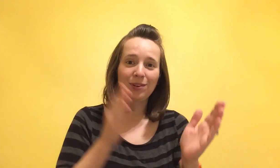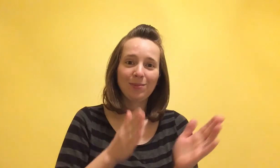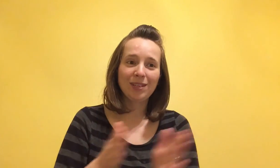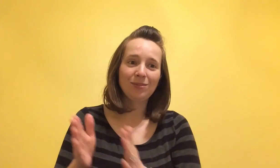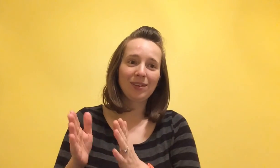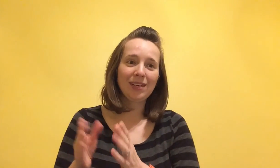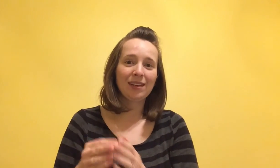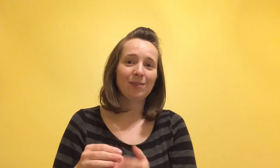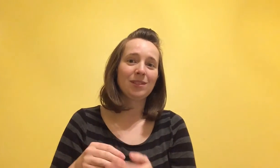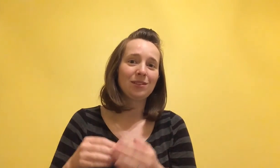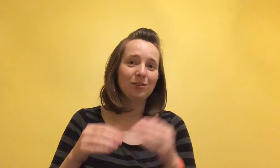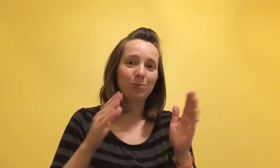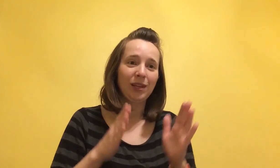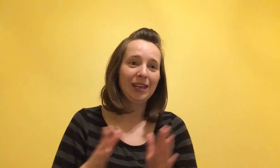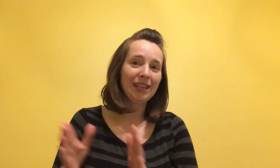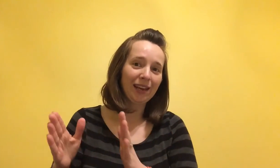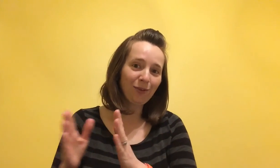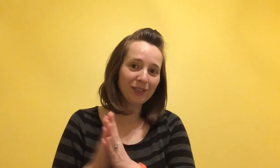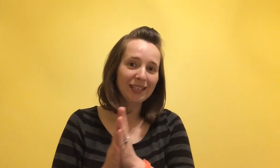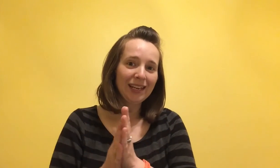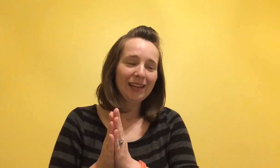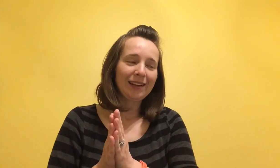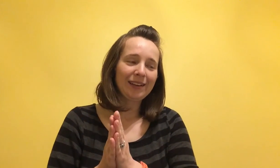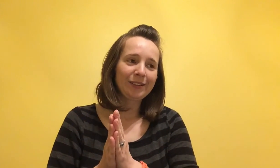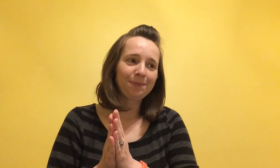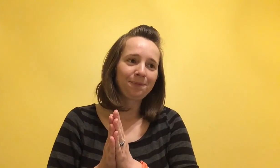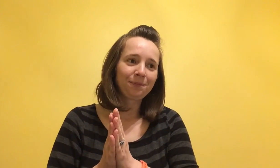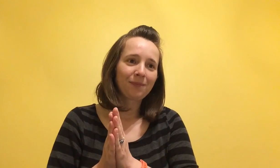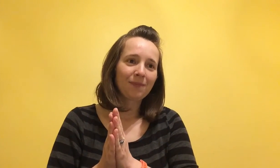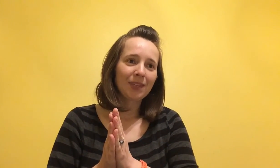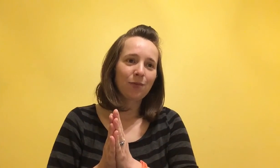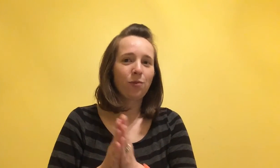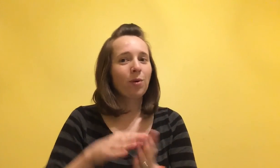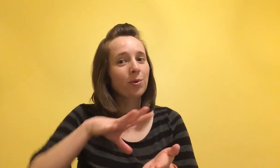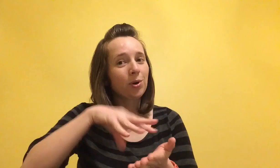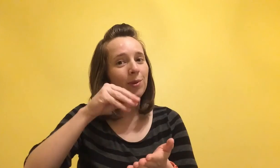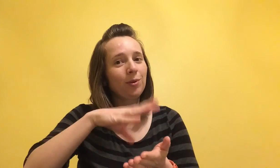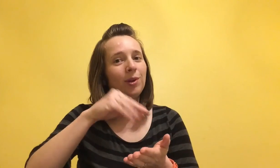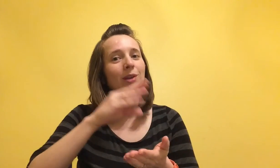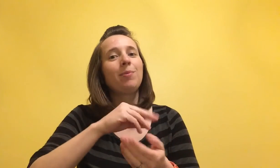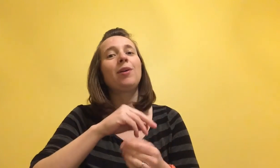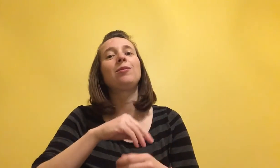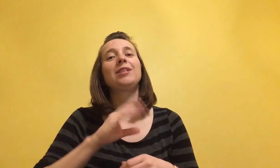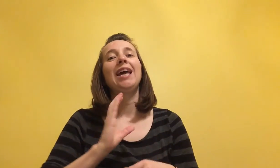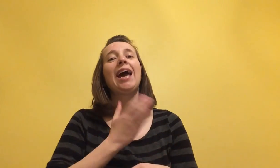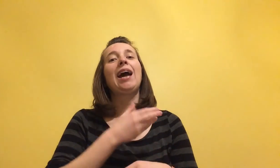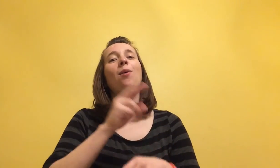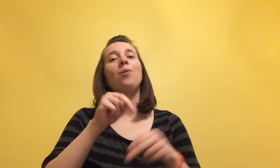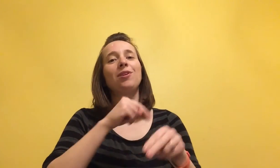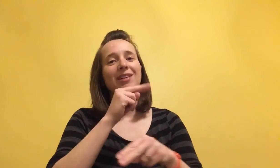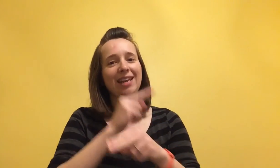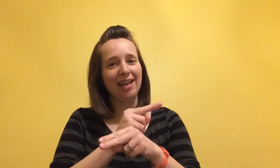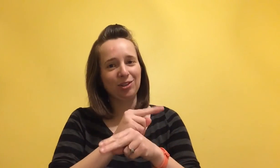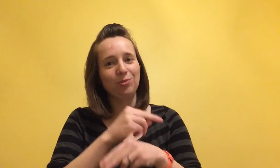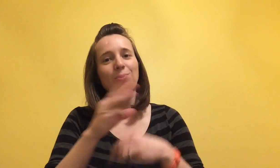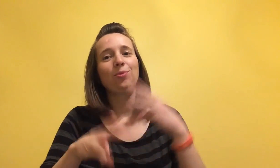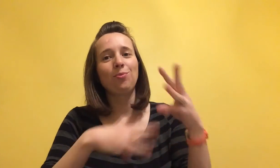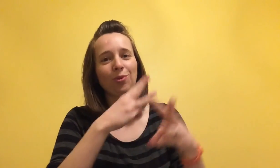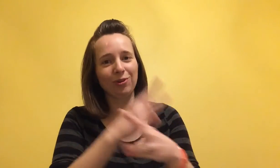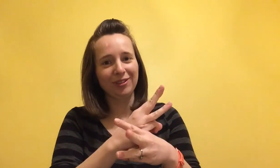be doing. I'm still planning that out for what we're going to be learning about our natural